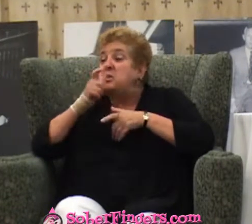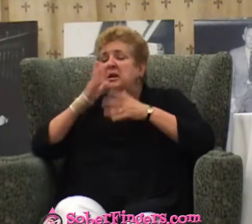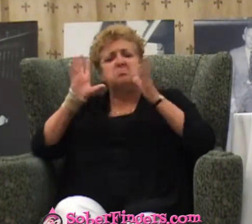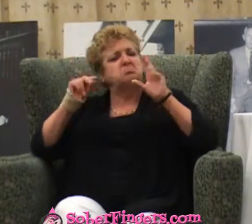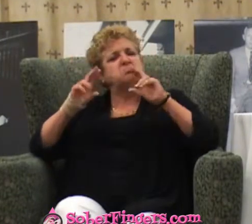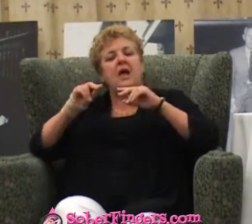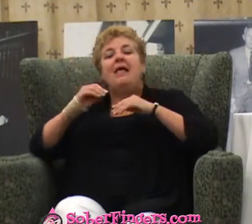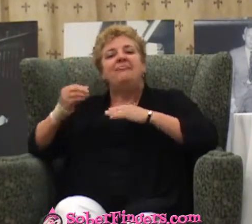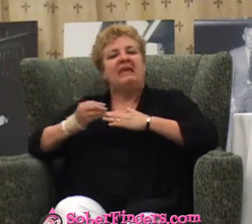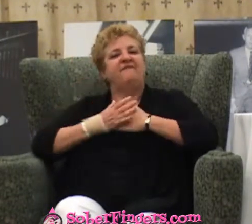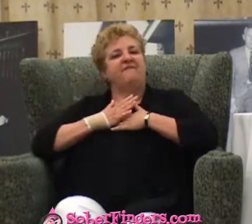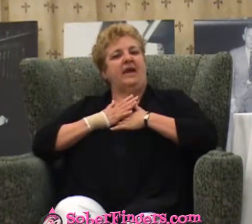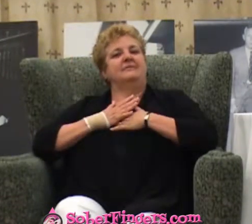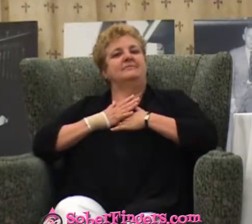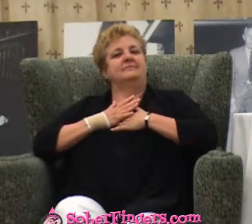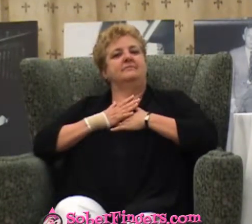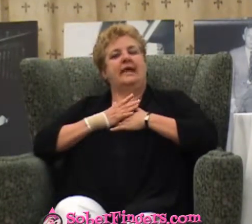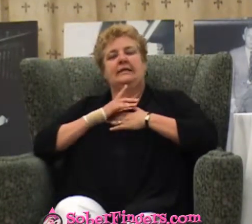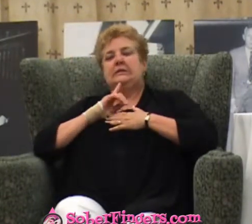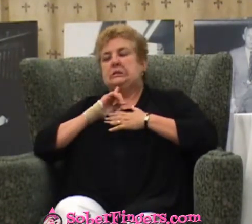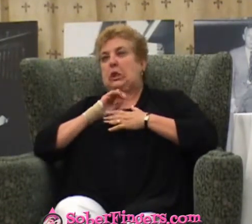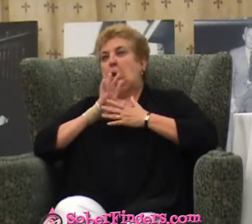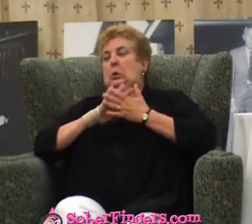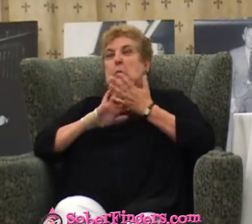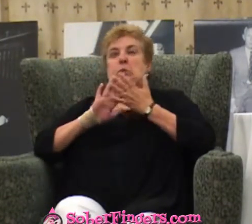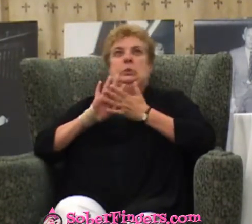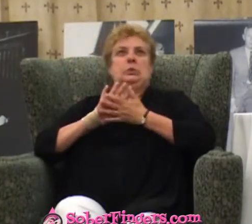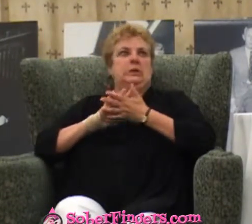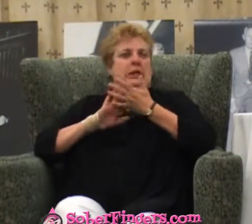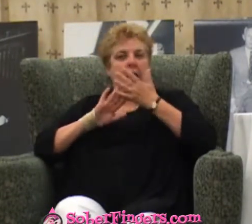in me is so elusive, I can't tell you the true from the false.